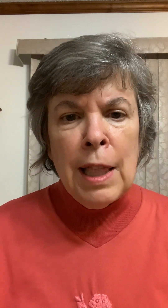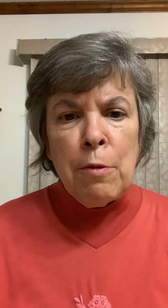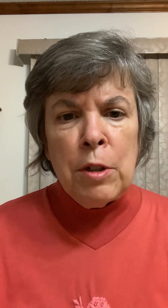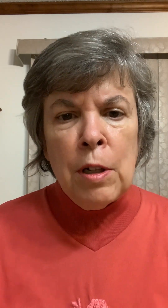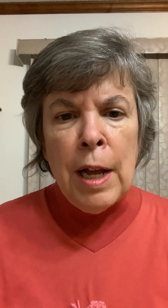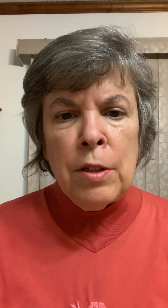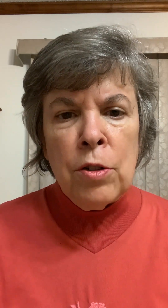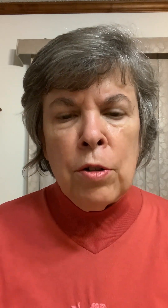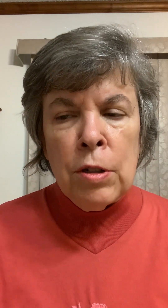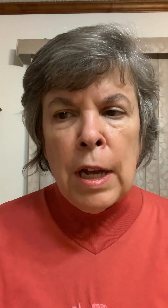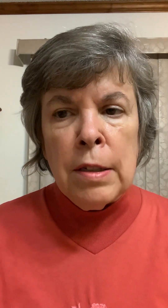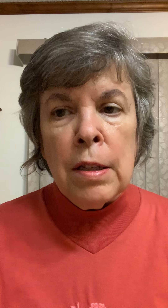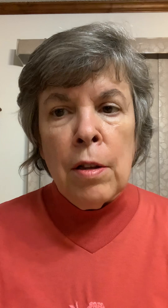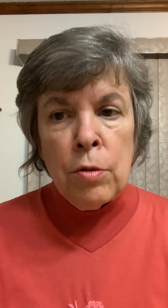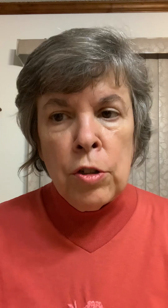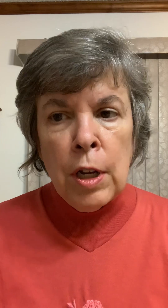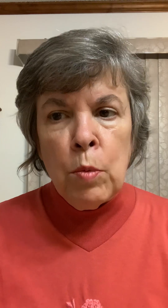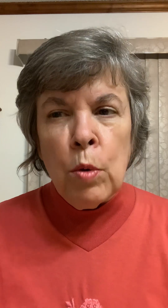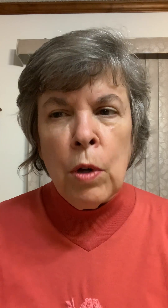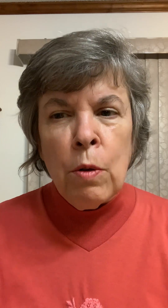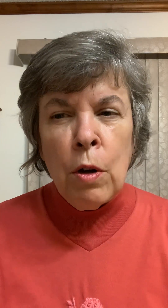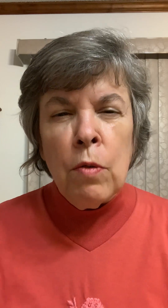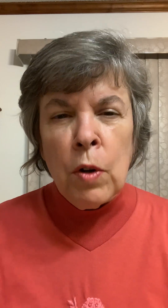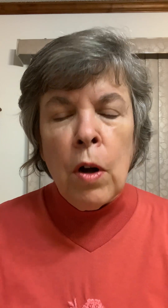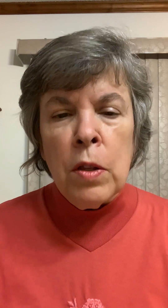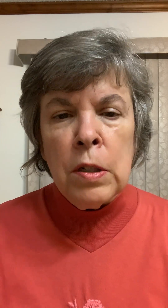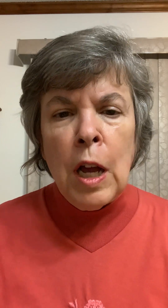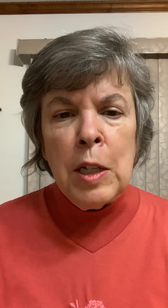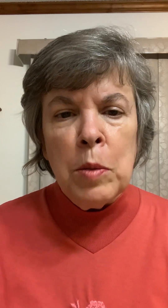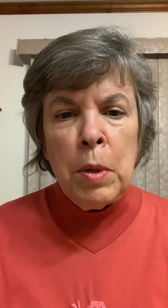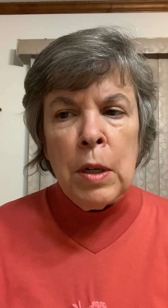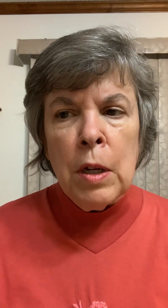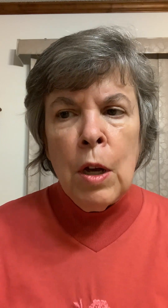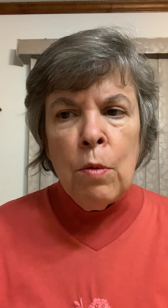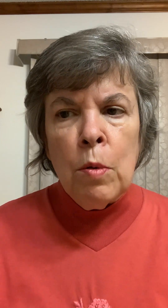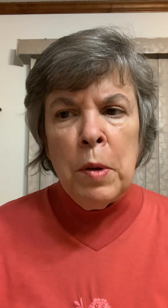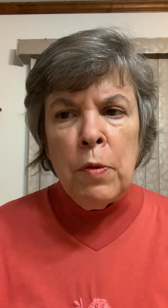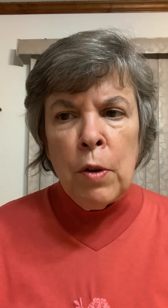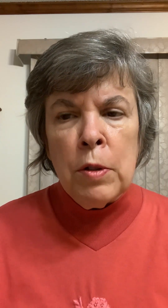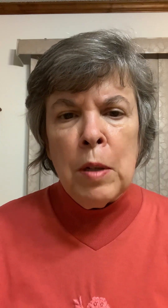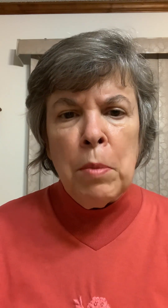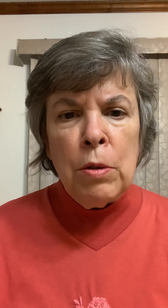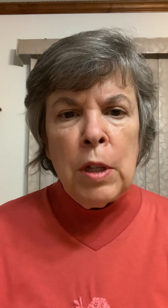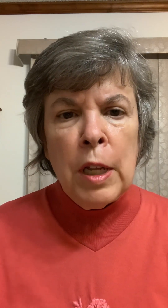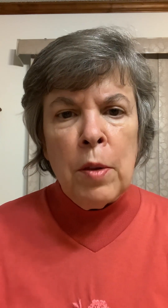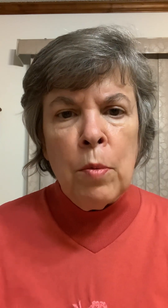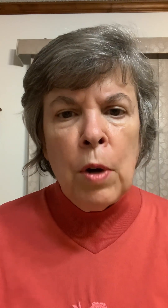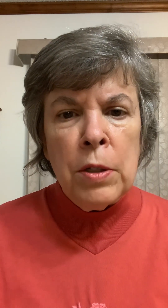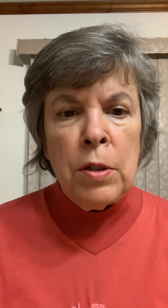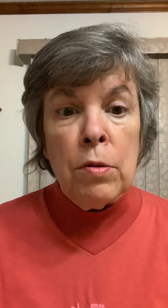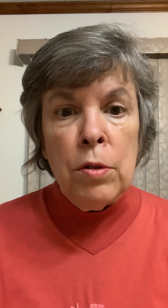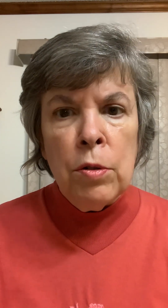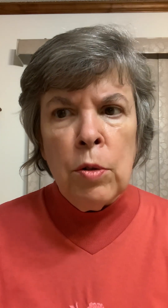language class at church hasn't learned yet. We'll go over all the signs, but we'll be focusing mostly on the ones that are new to